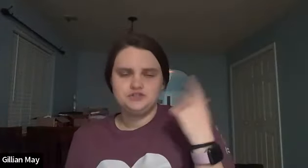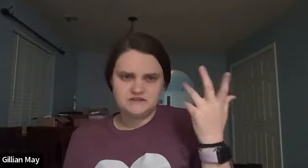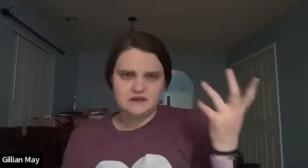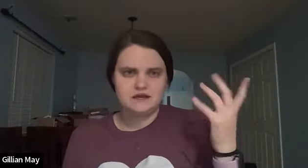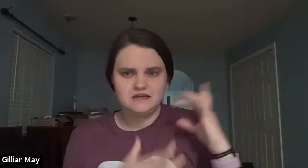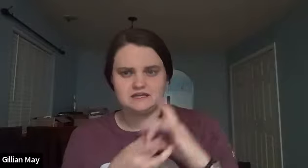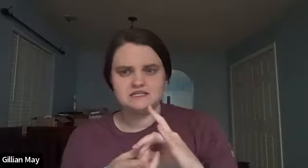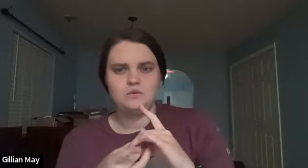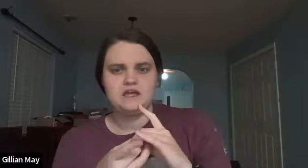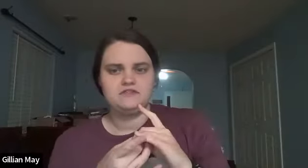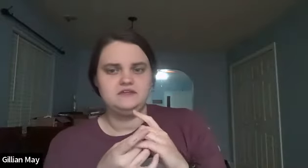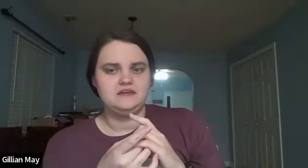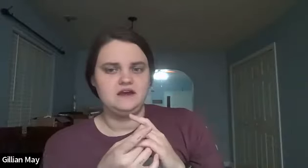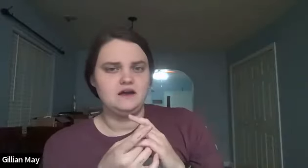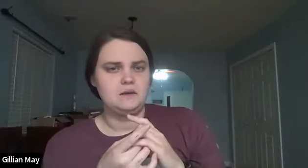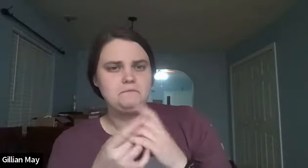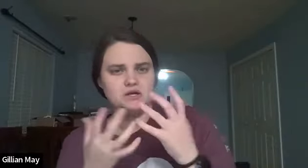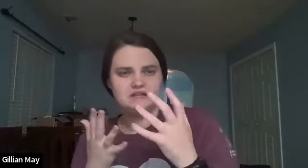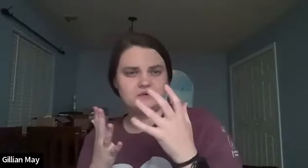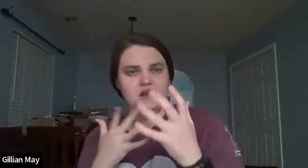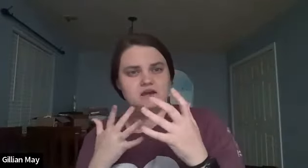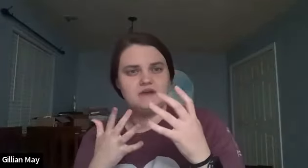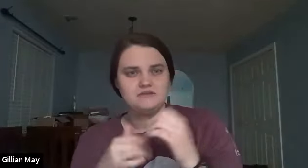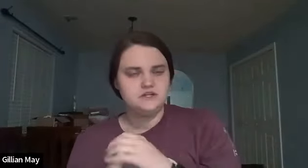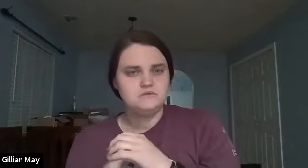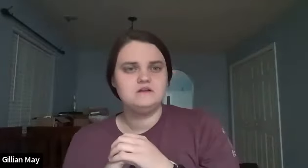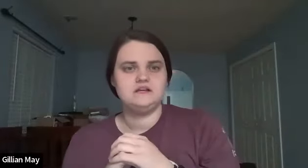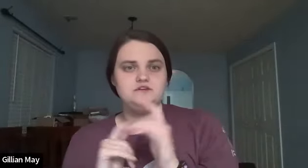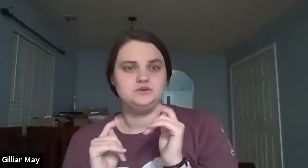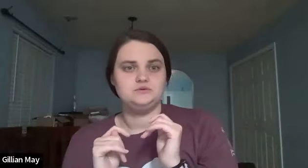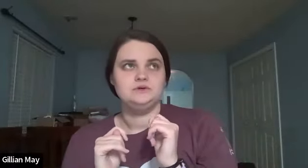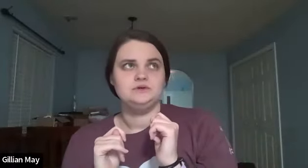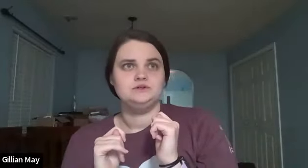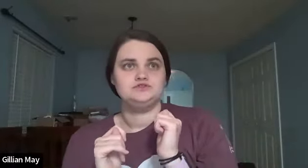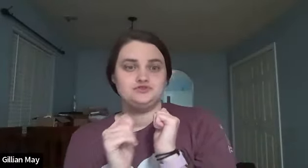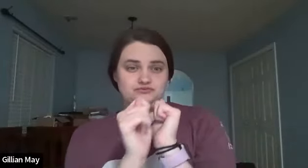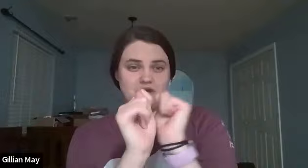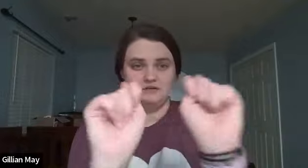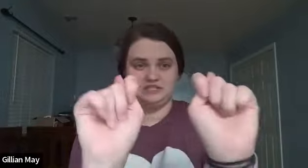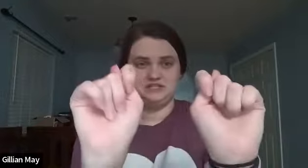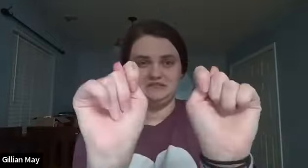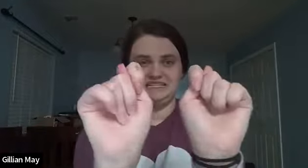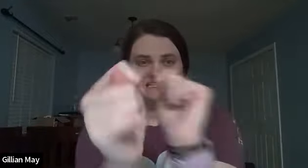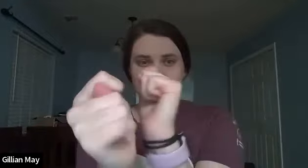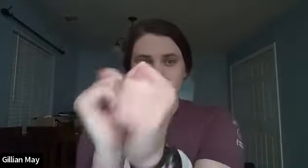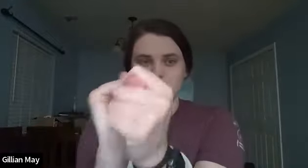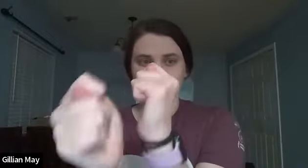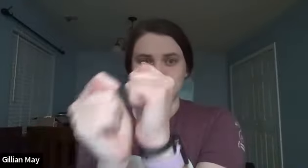Usually that kind of ties in with the like what kind of athlete you are. Like if you do track, which is 2 T's, you're gonna go